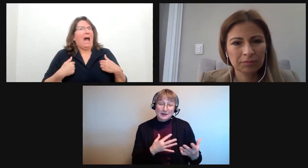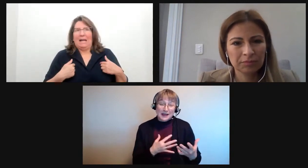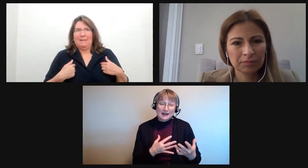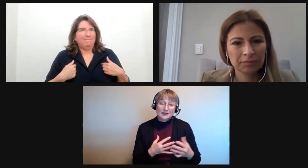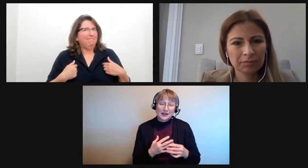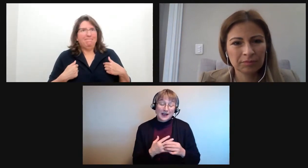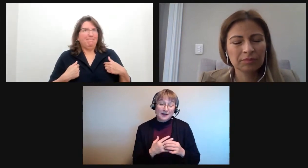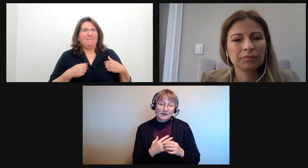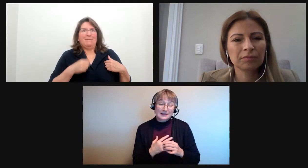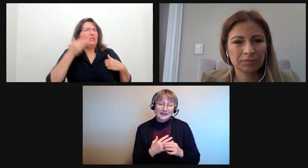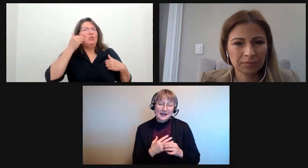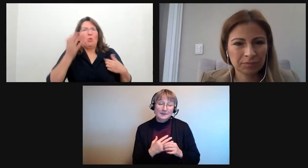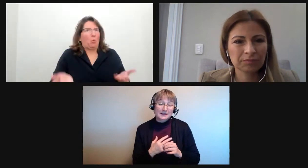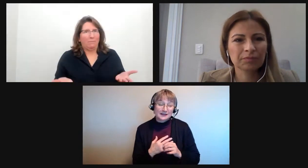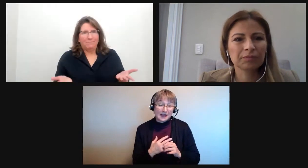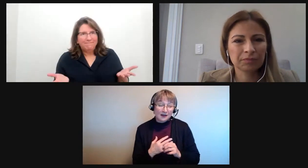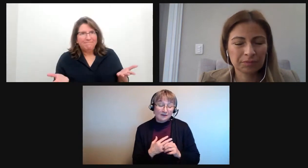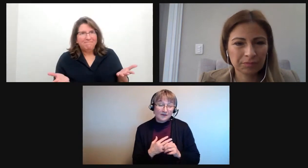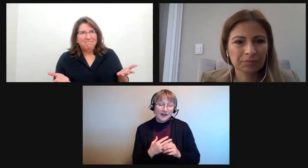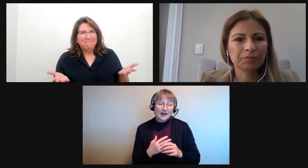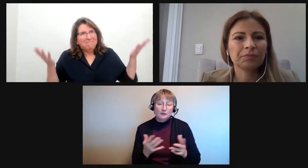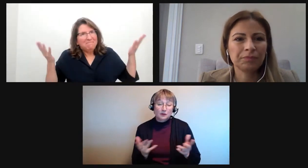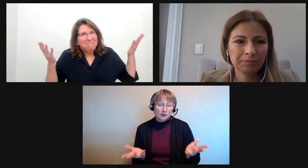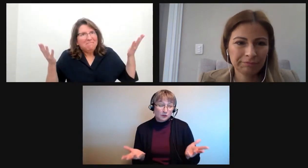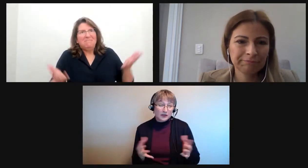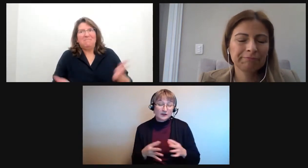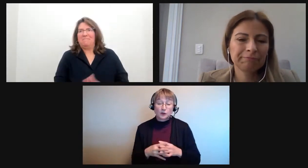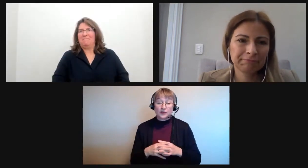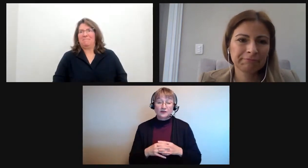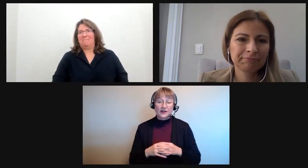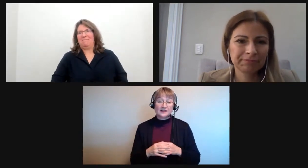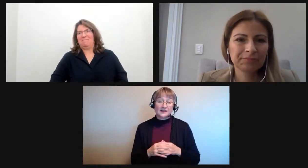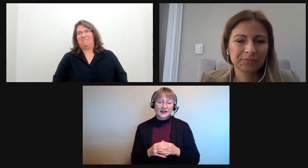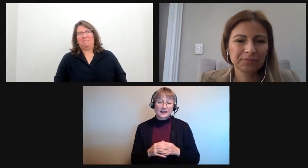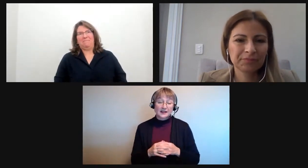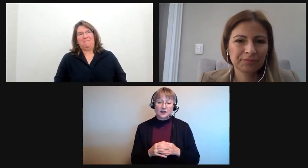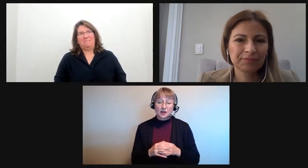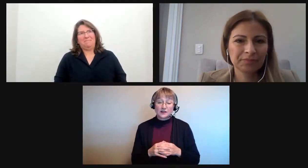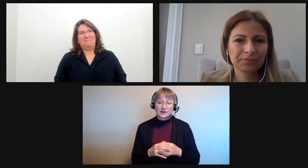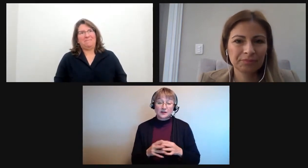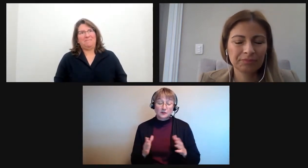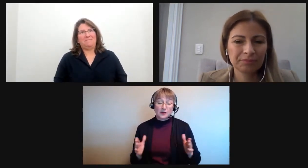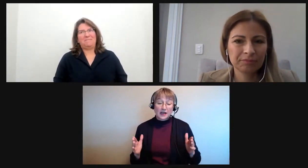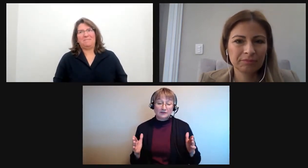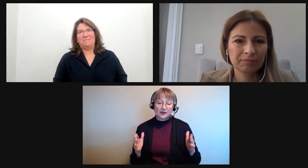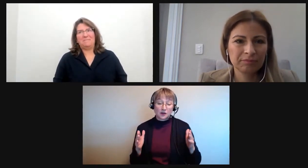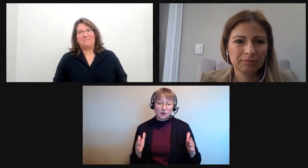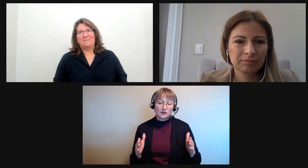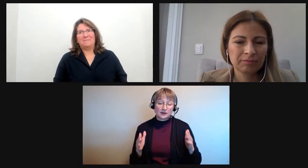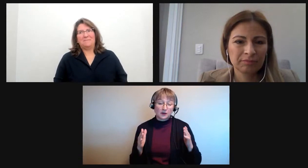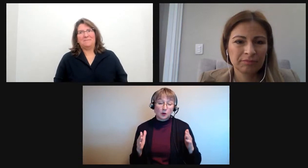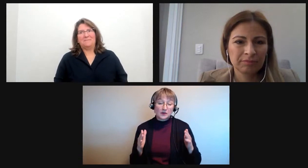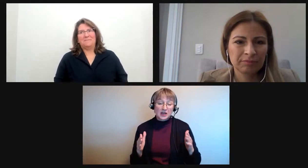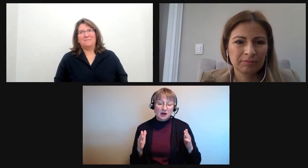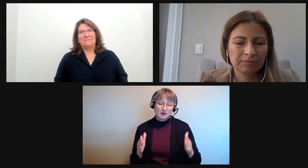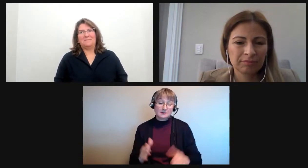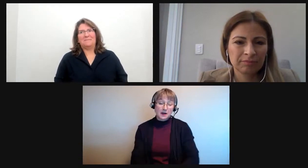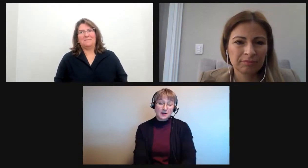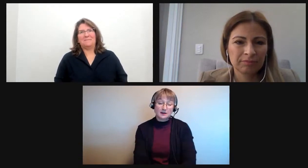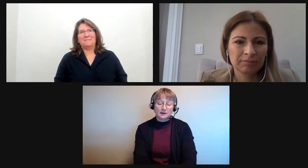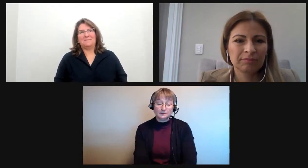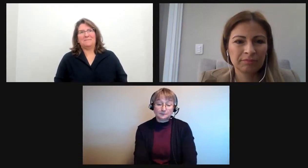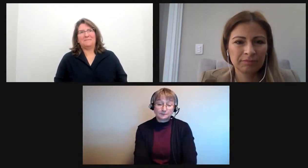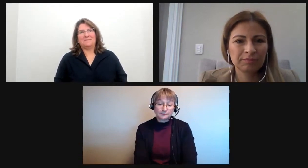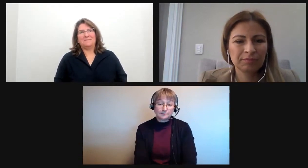about Spanish. I can't really say myself. It's worth investigating as long as we have the goals of OER